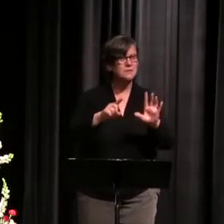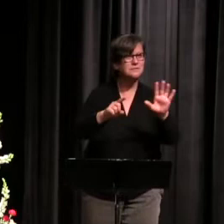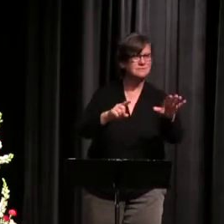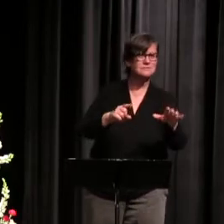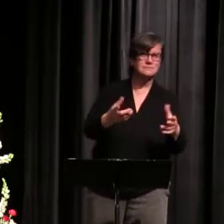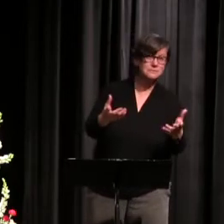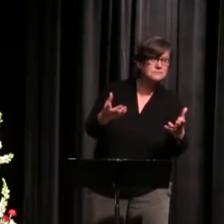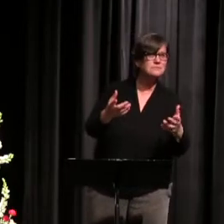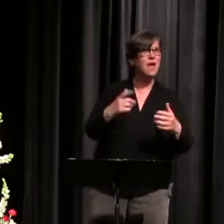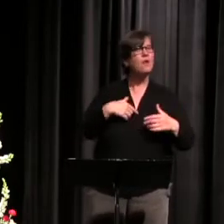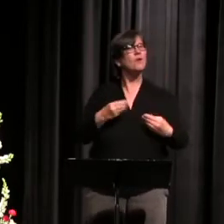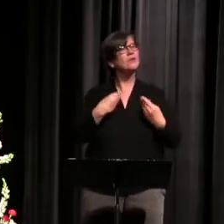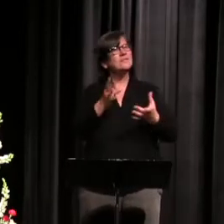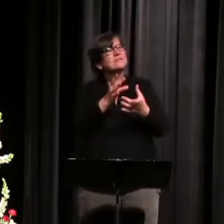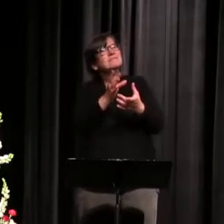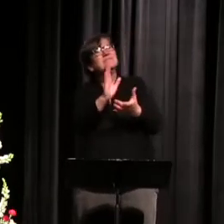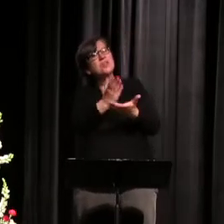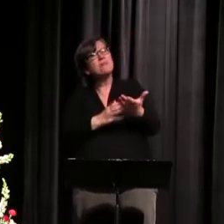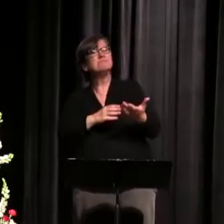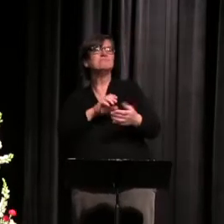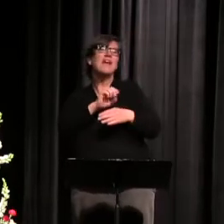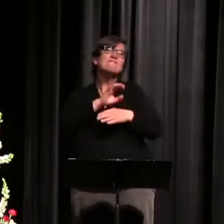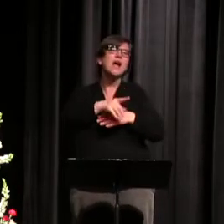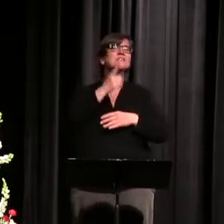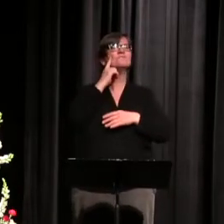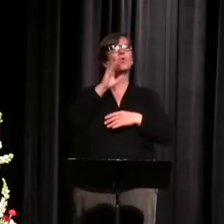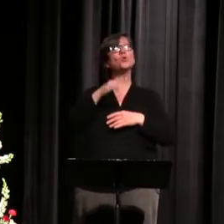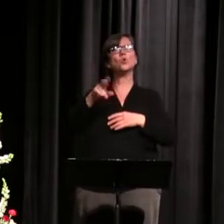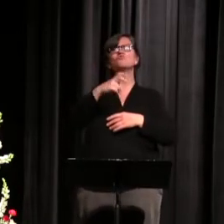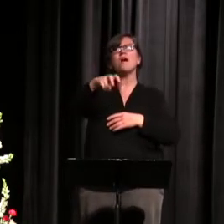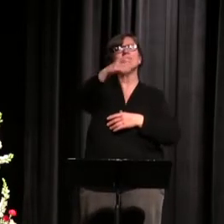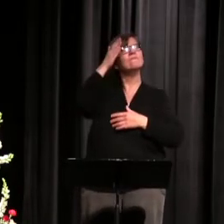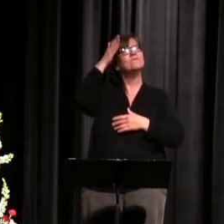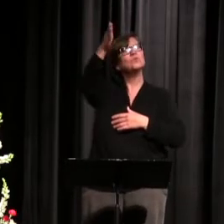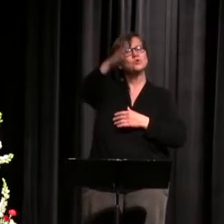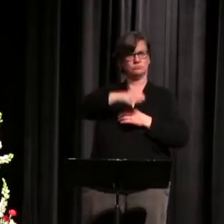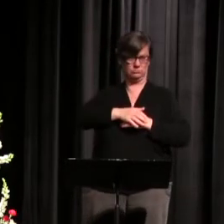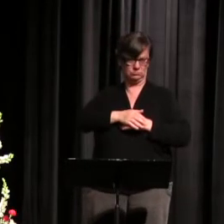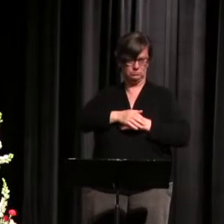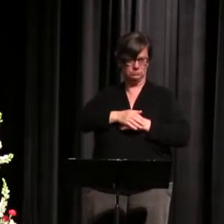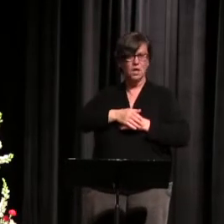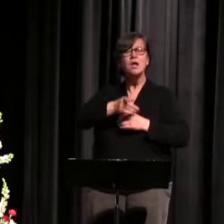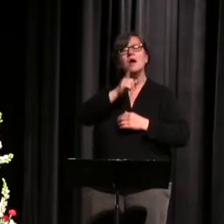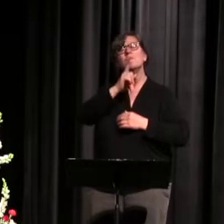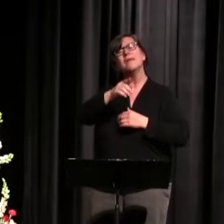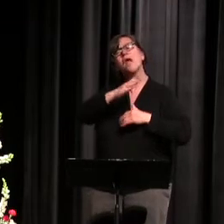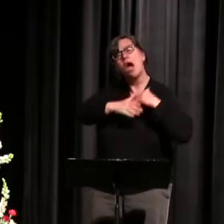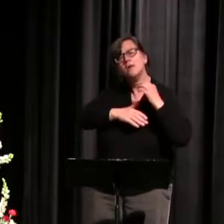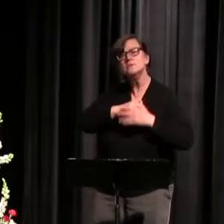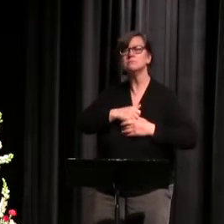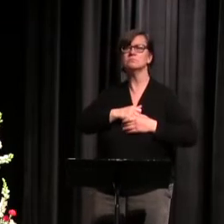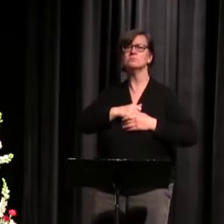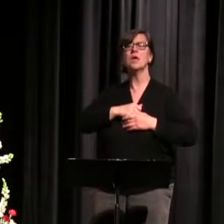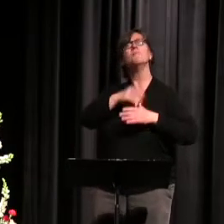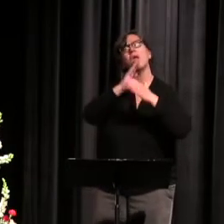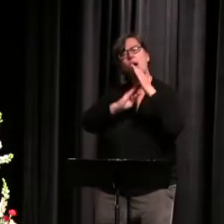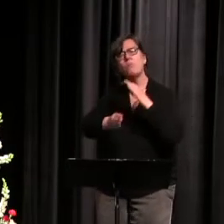for your journey ahead, be kind, be humble, and don't be afraid to take